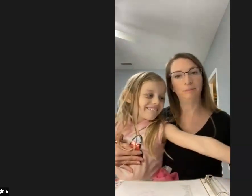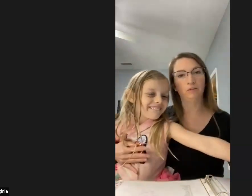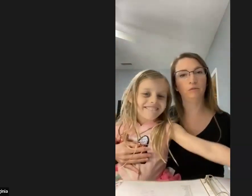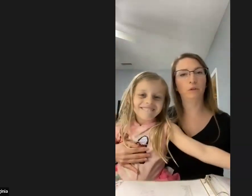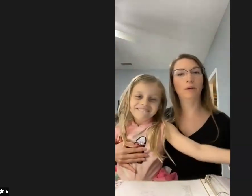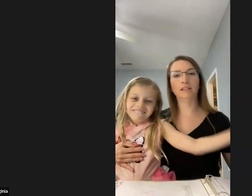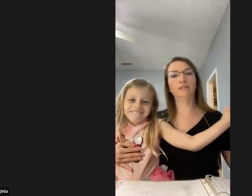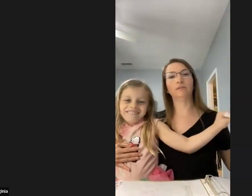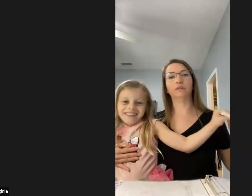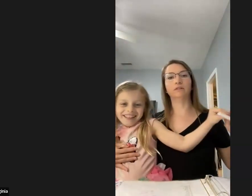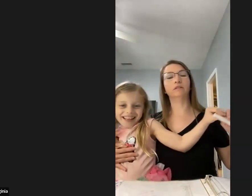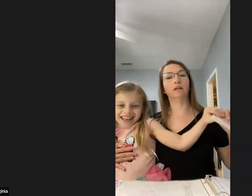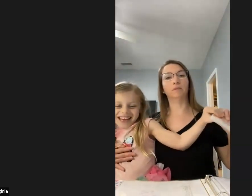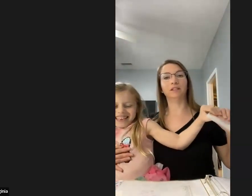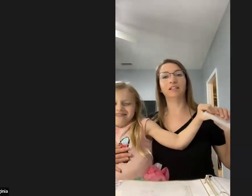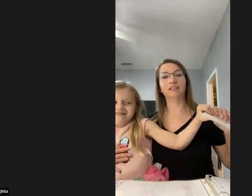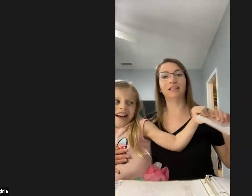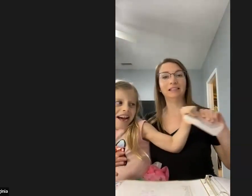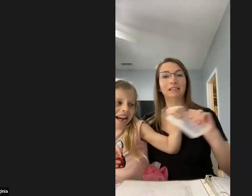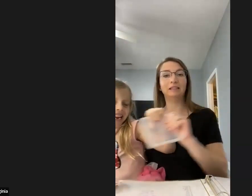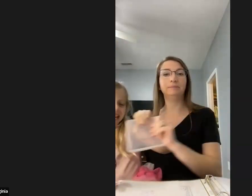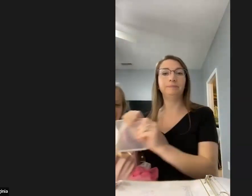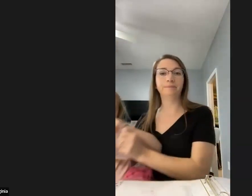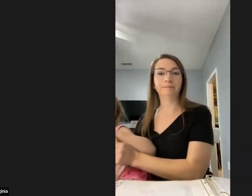special requests for the next lesson?